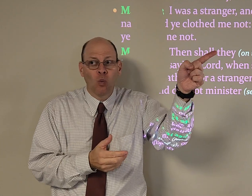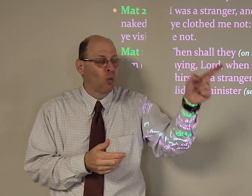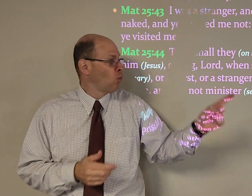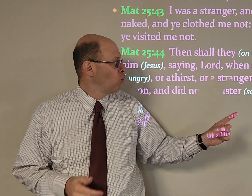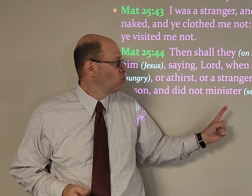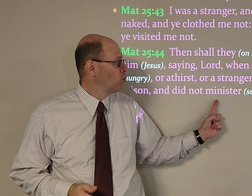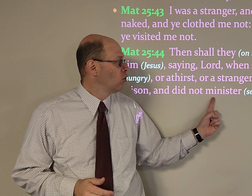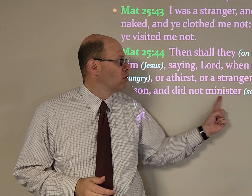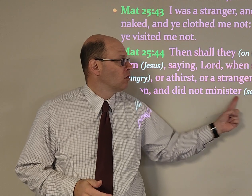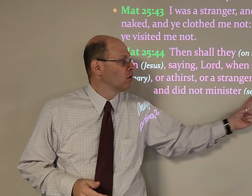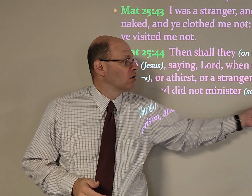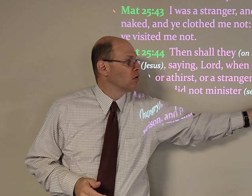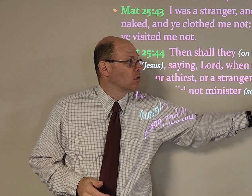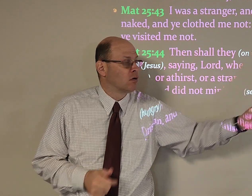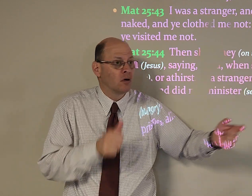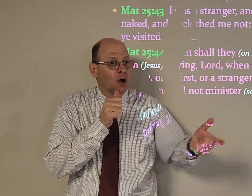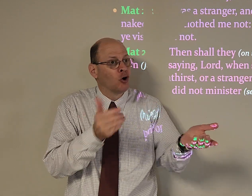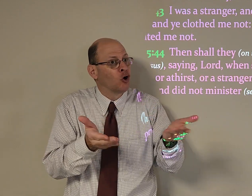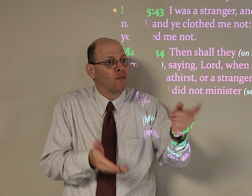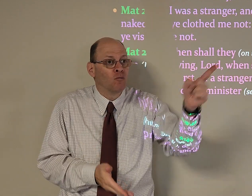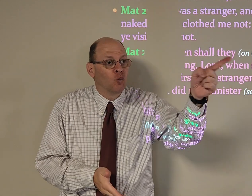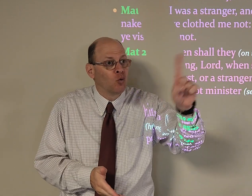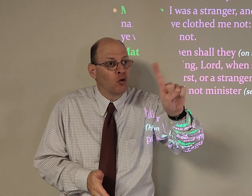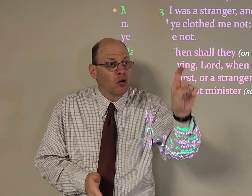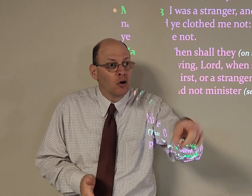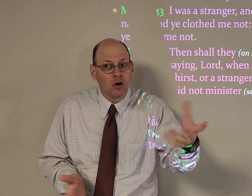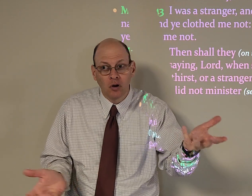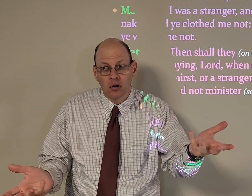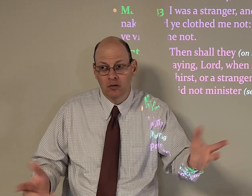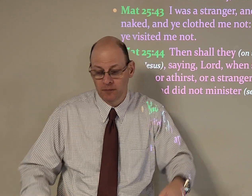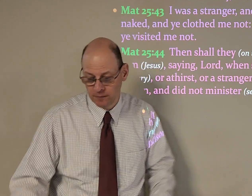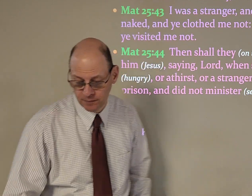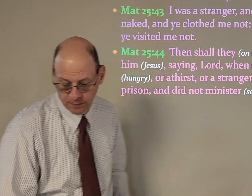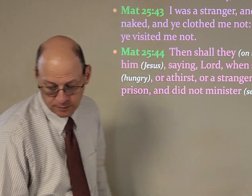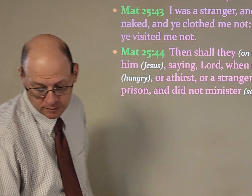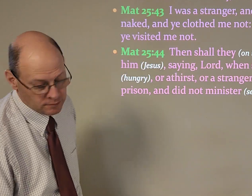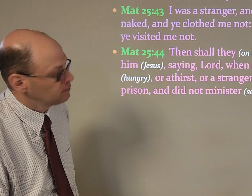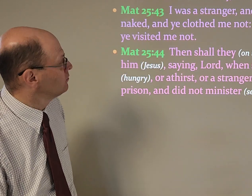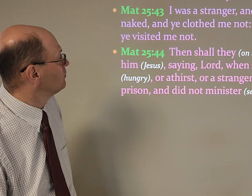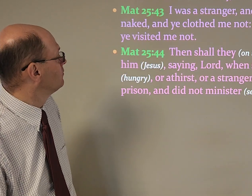in prison, and did not minister unto thee?